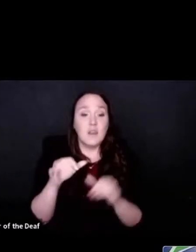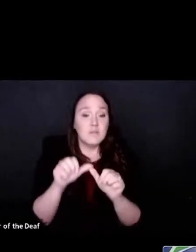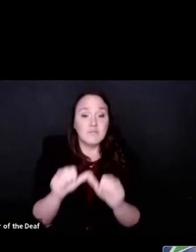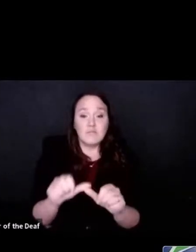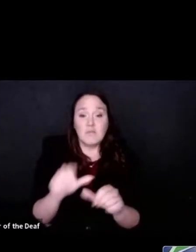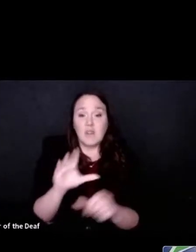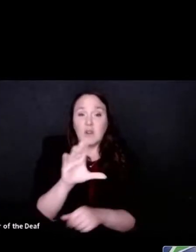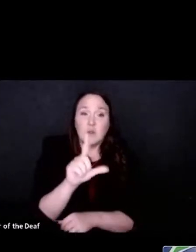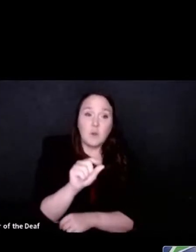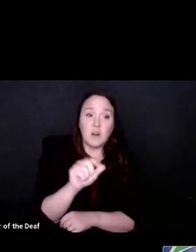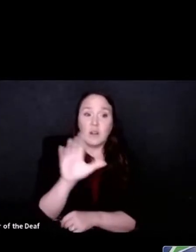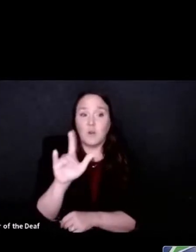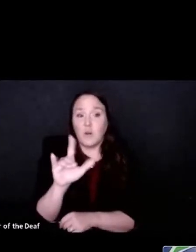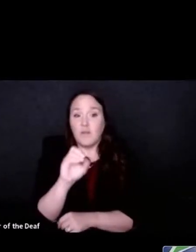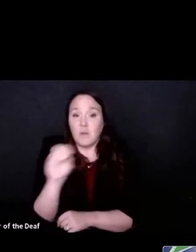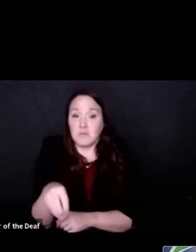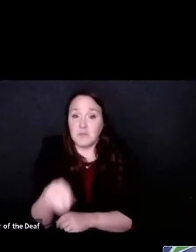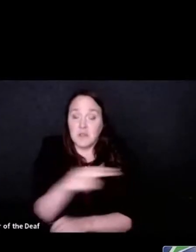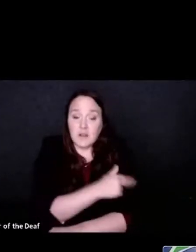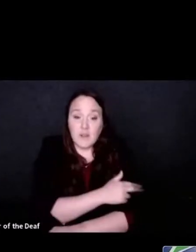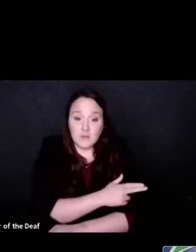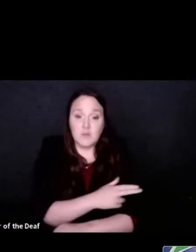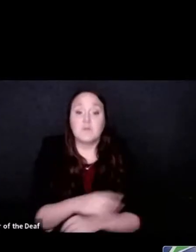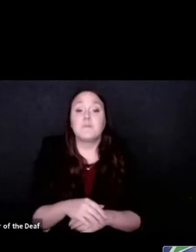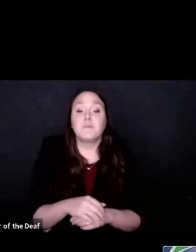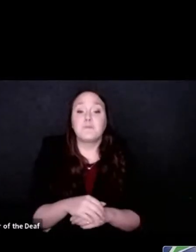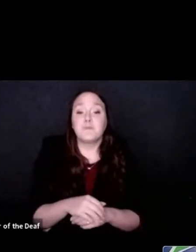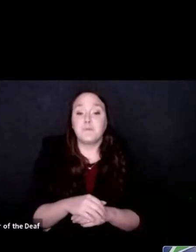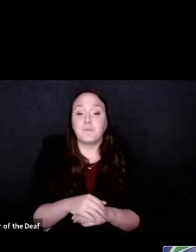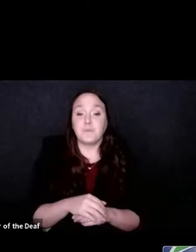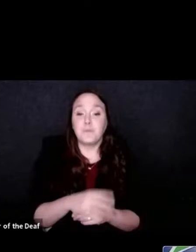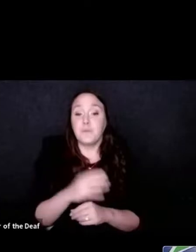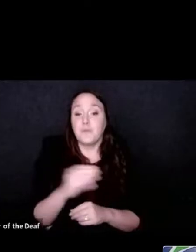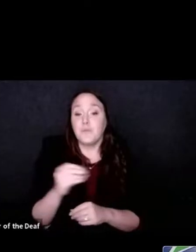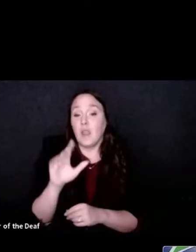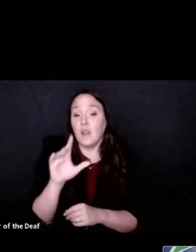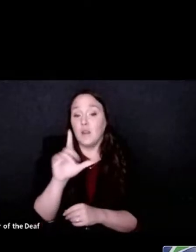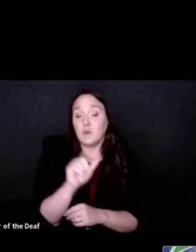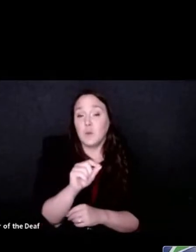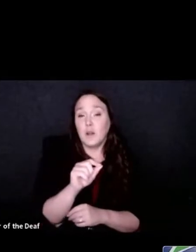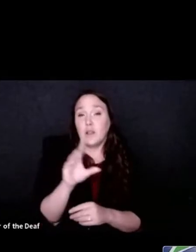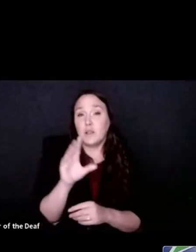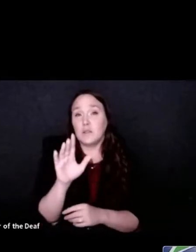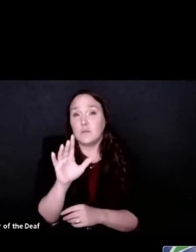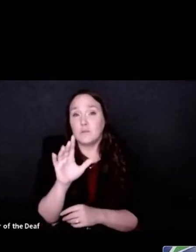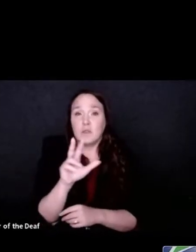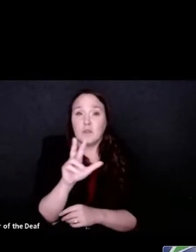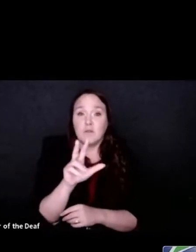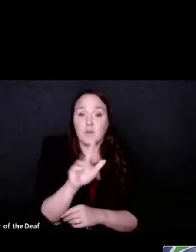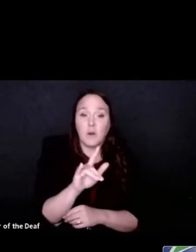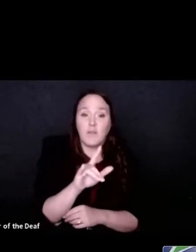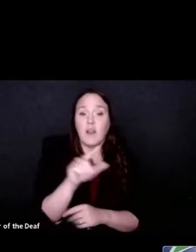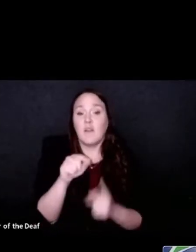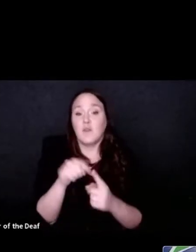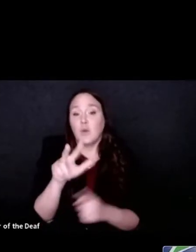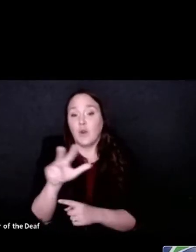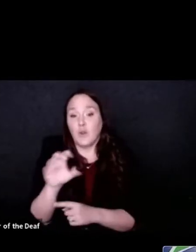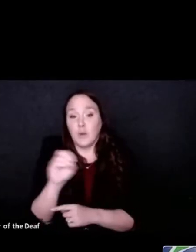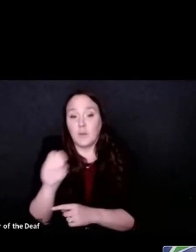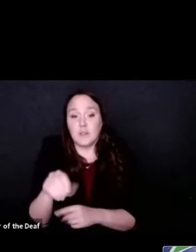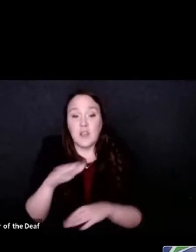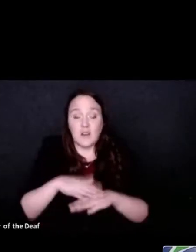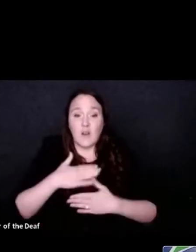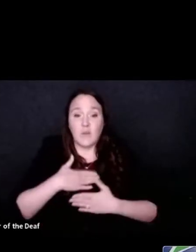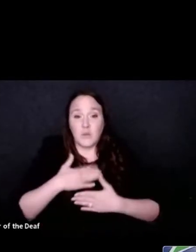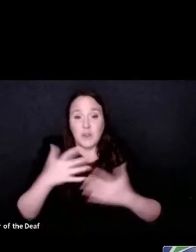20 to 25% of our hospitalizations are patients that are in the ICU, and 20 to 25 to 33% of those in the ICU are on